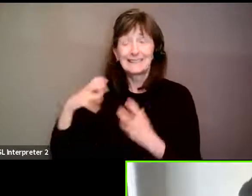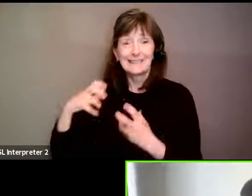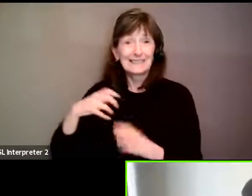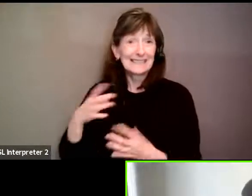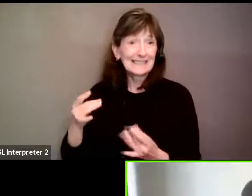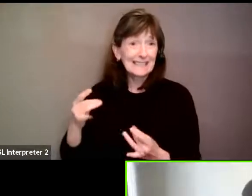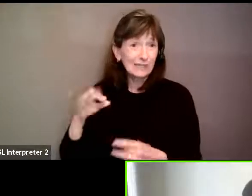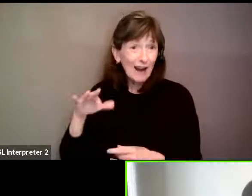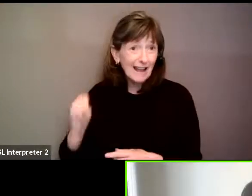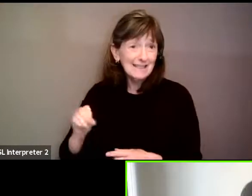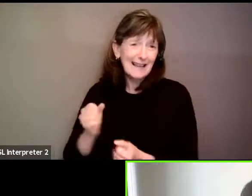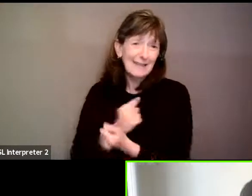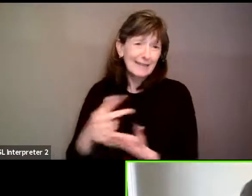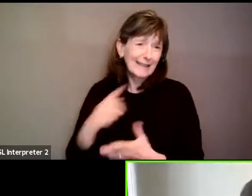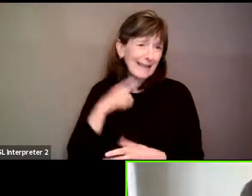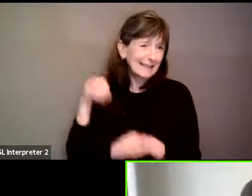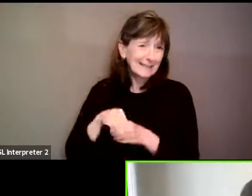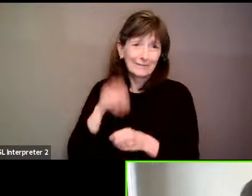rice.